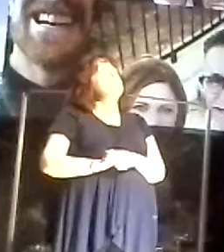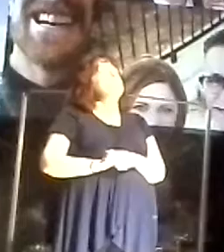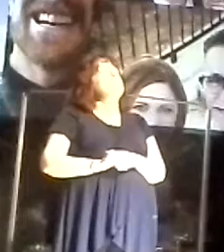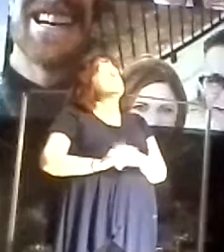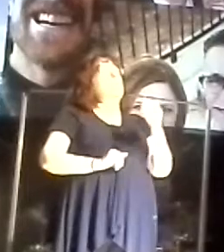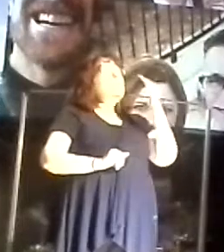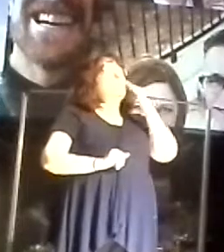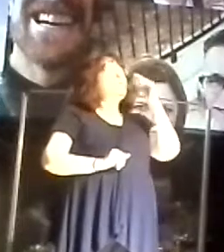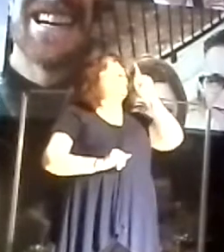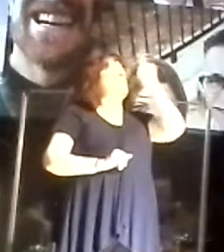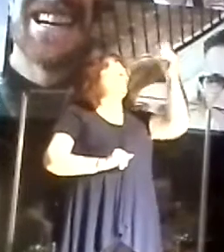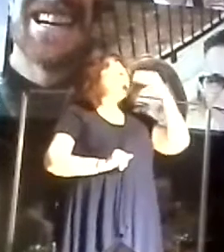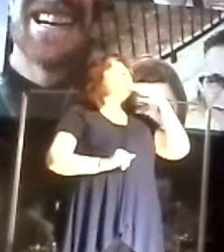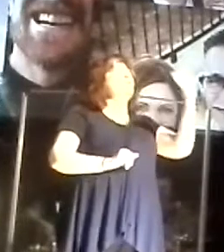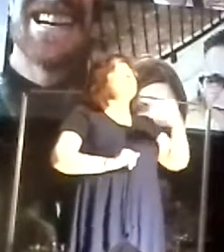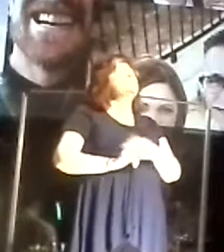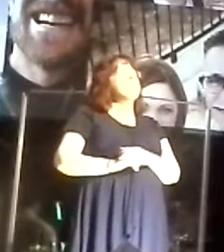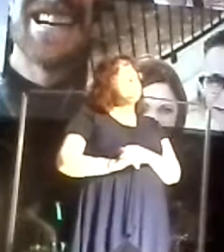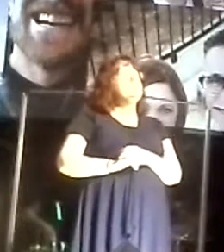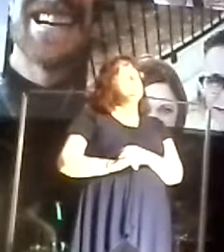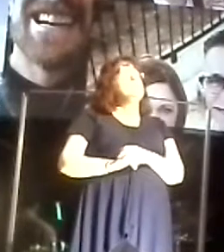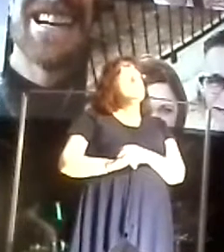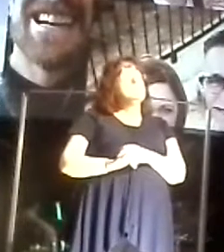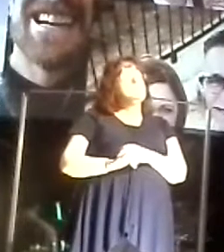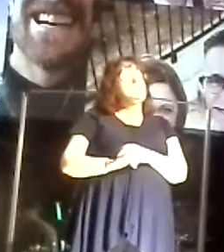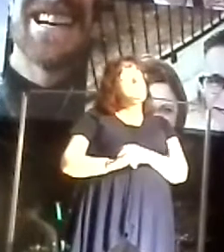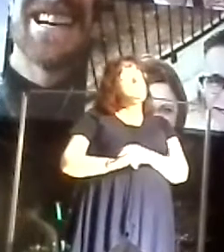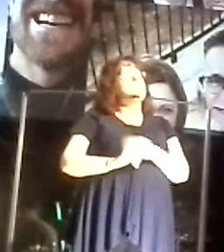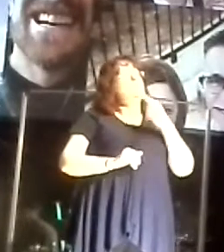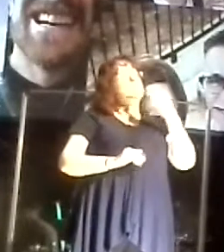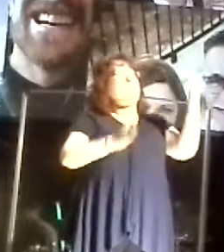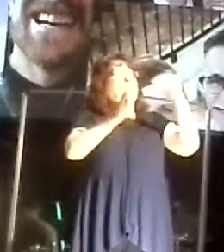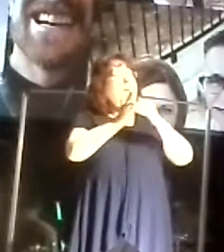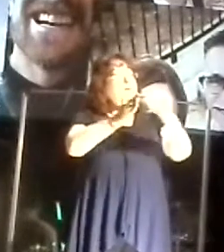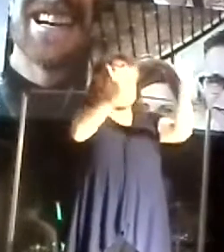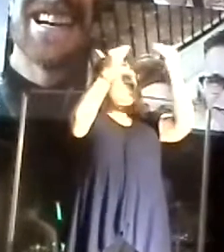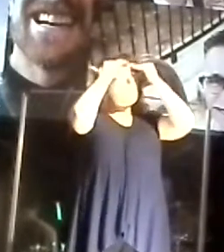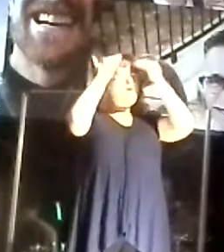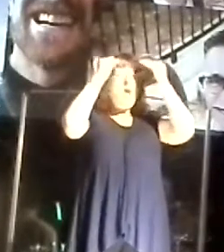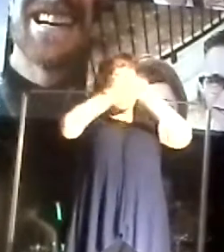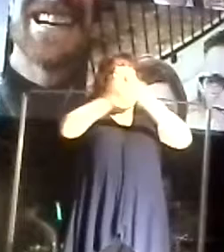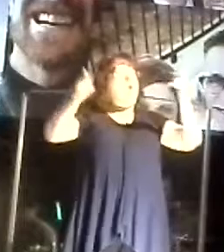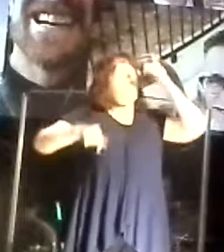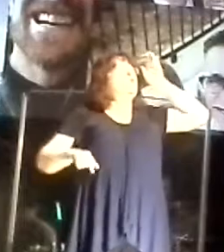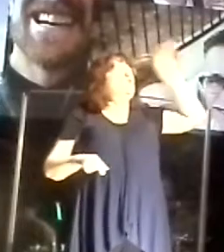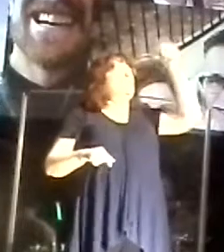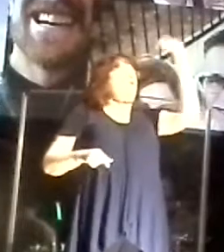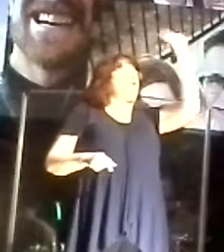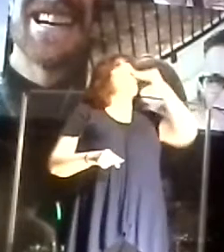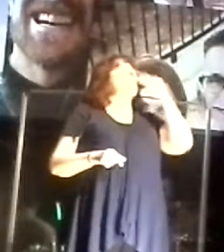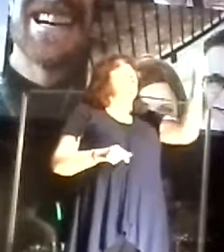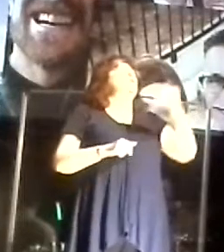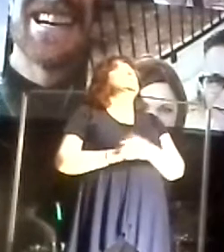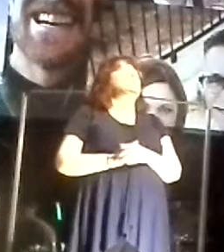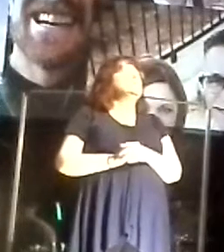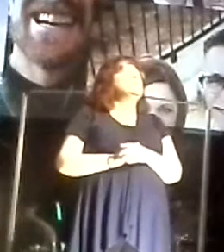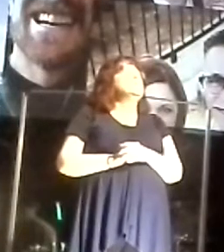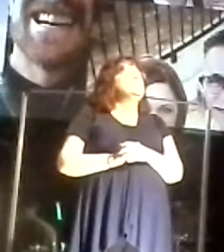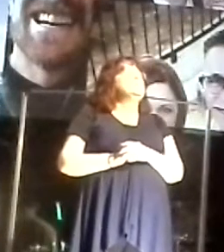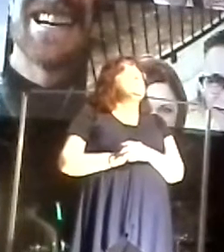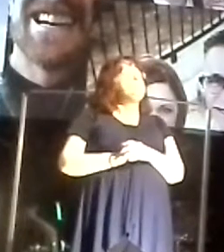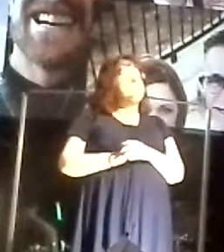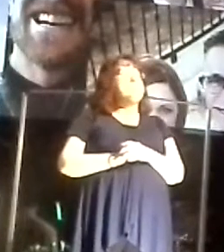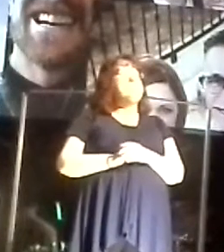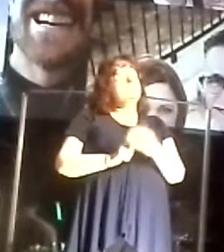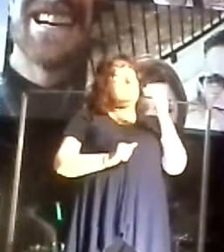we know You are good. And we say it again, we know You are good.